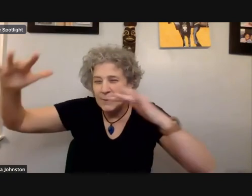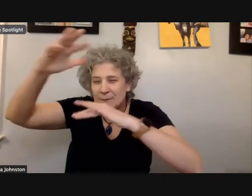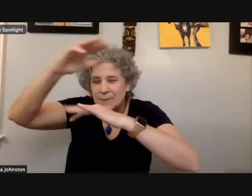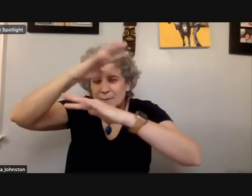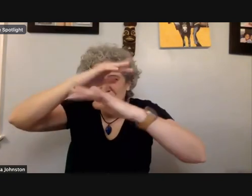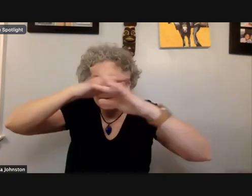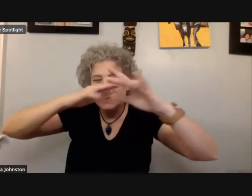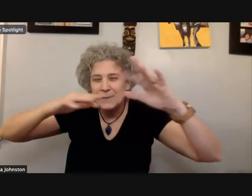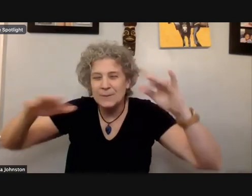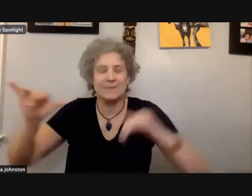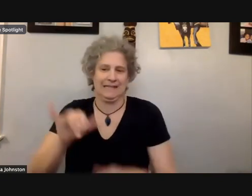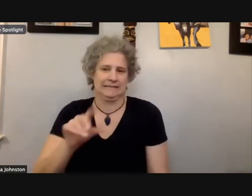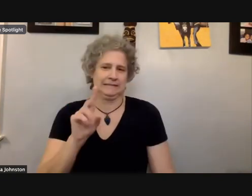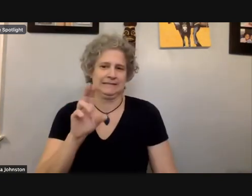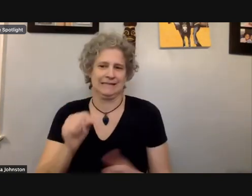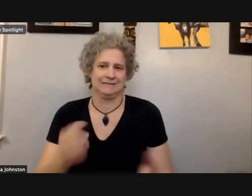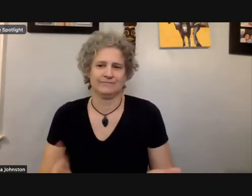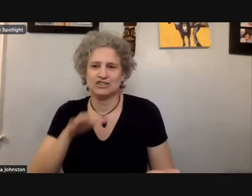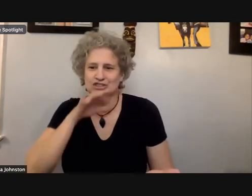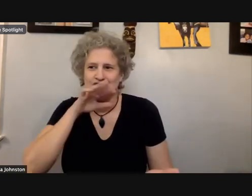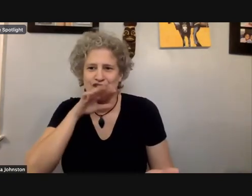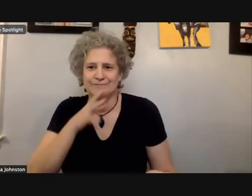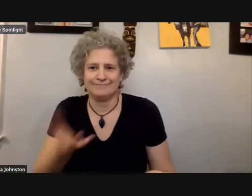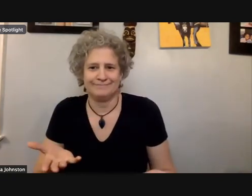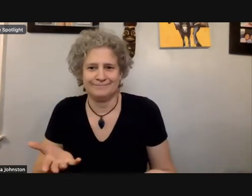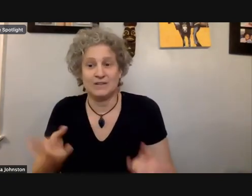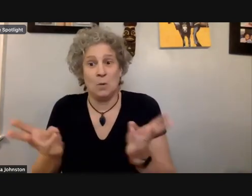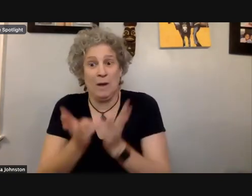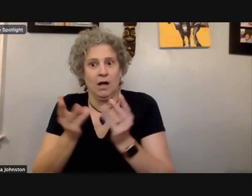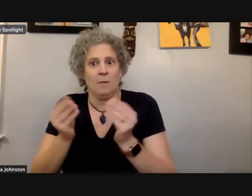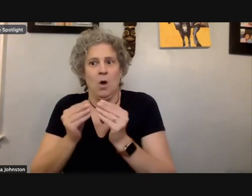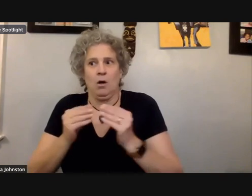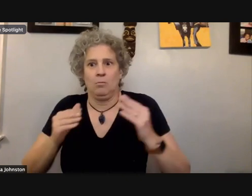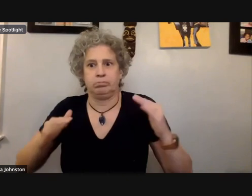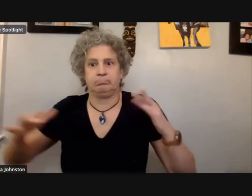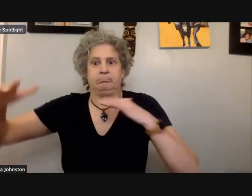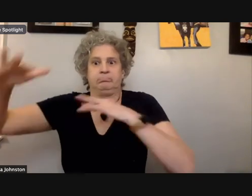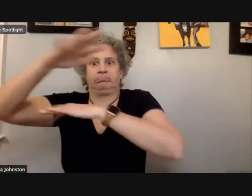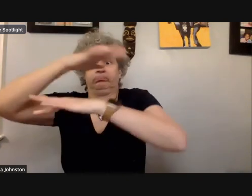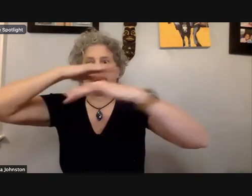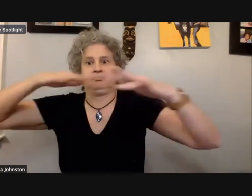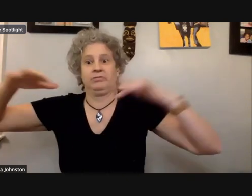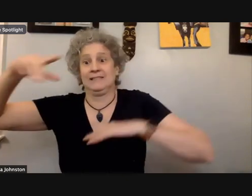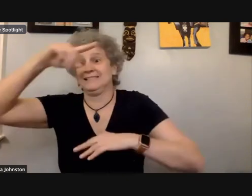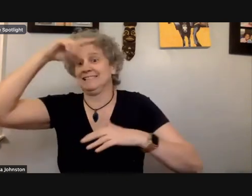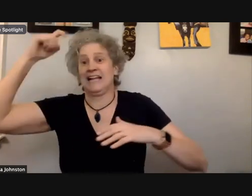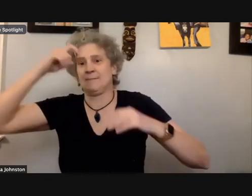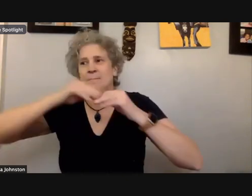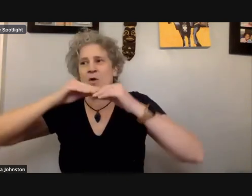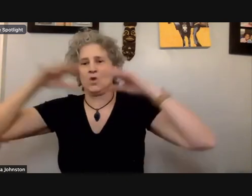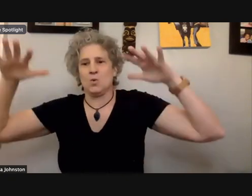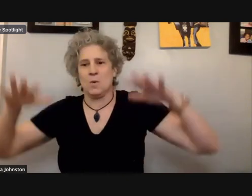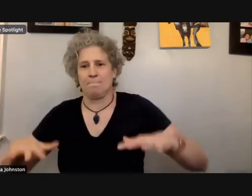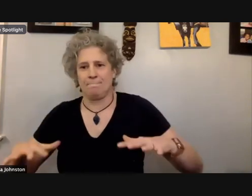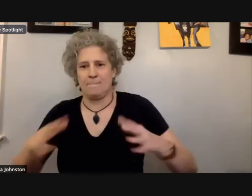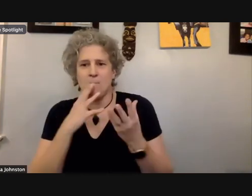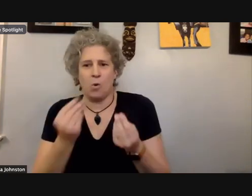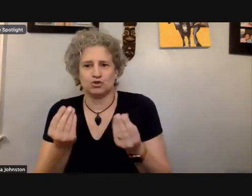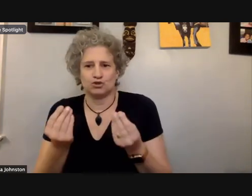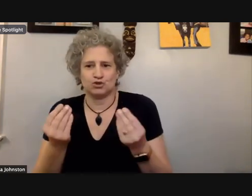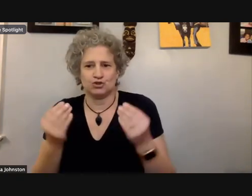When the sun comes into the window, you can see it floating through the air. That's dust. Winter, of course, I think it tends to be worst.